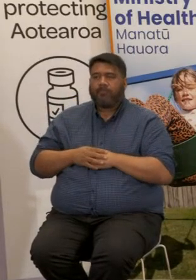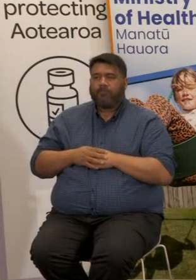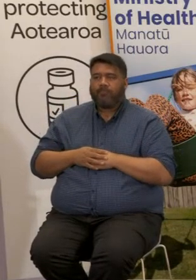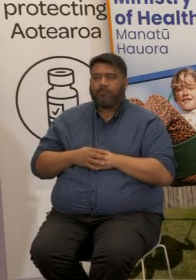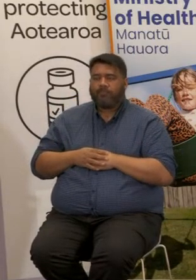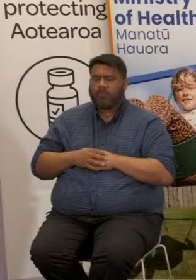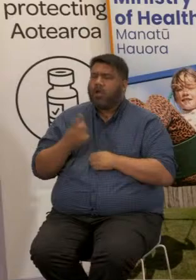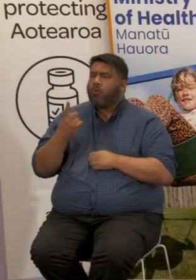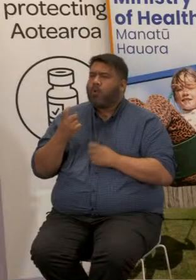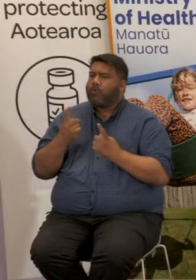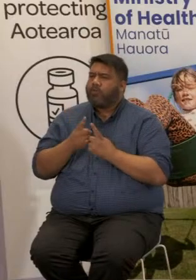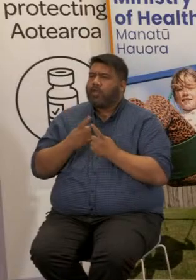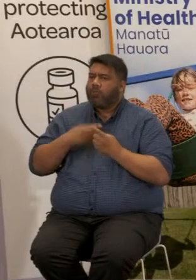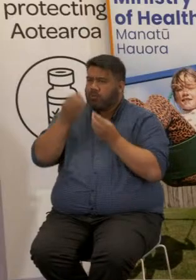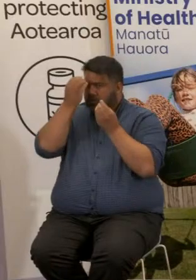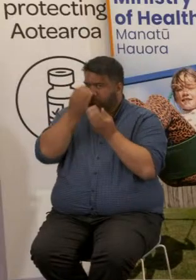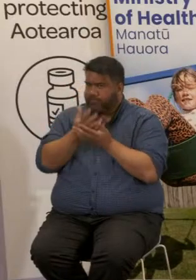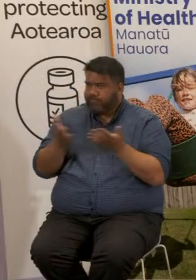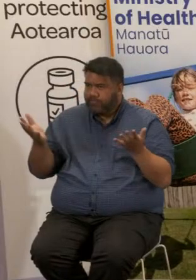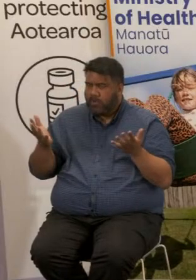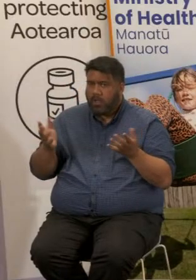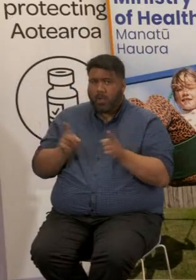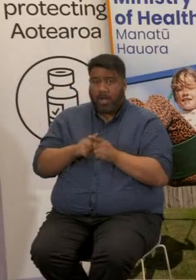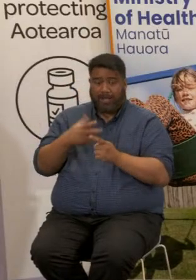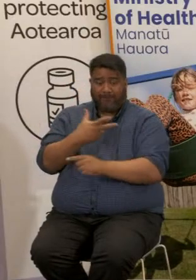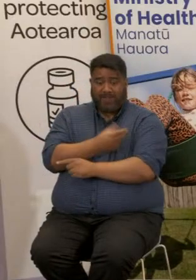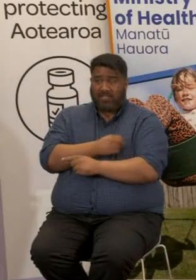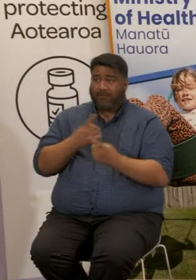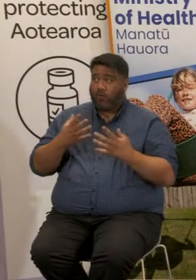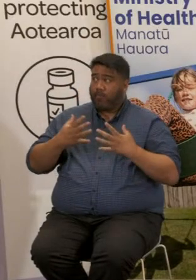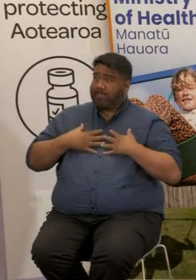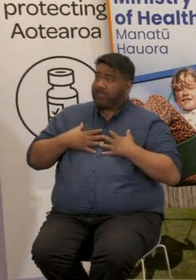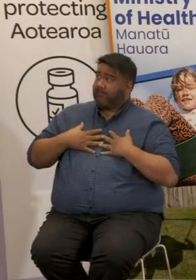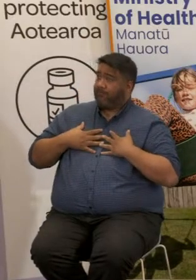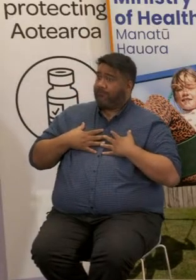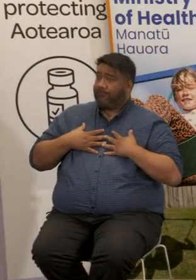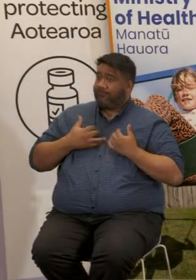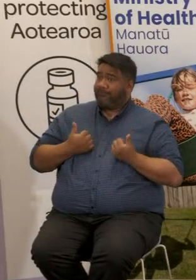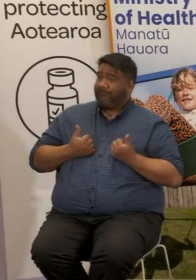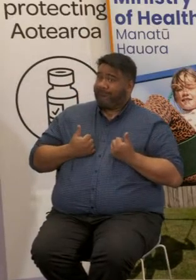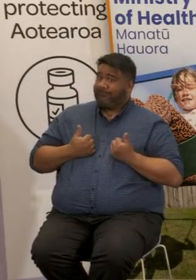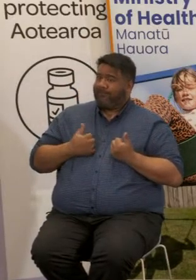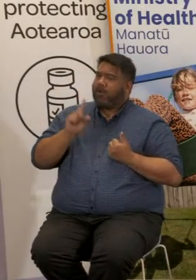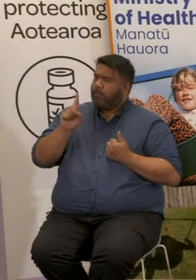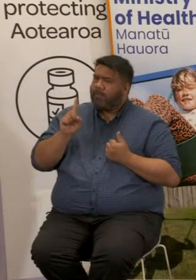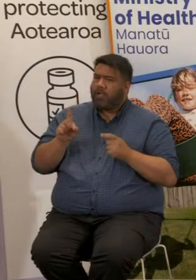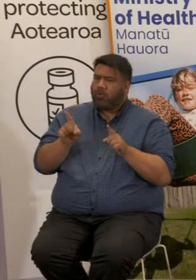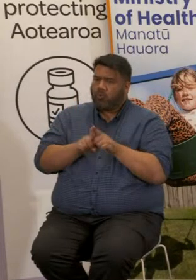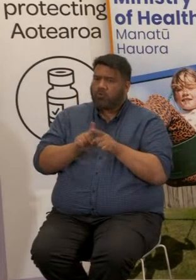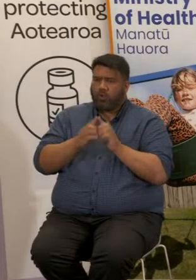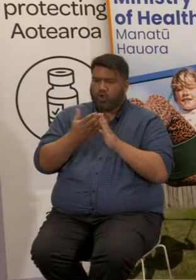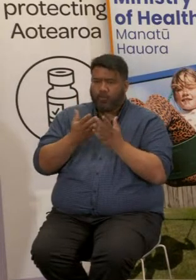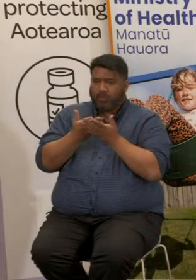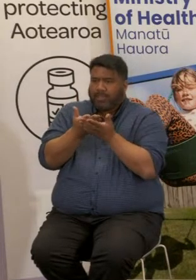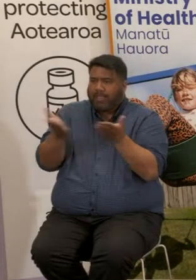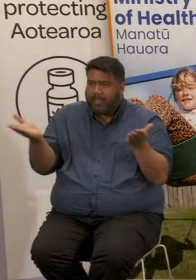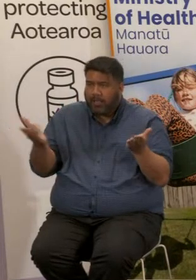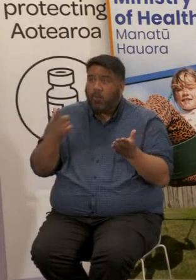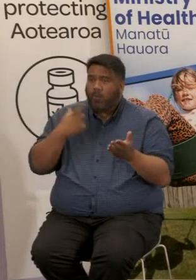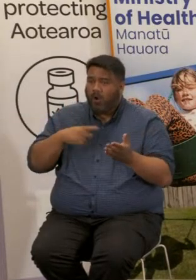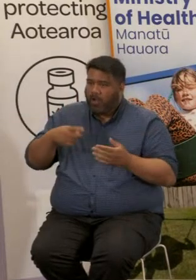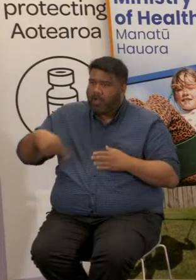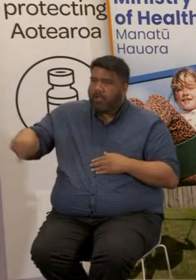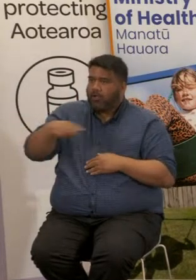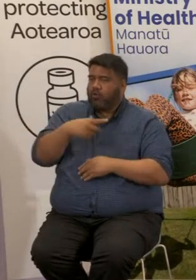other importance of not just protecting myself, but why we're doing this as a community. And so the reduction in mild disease